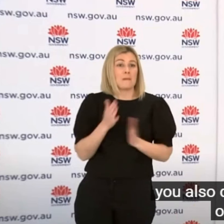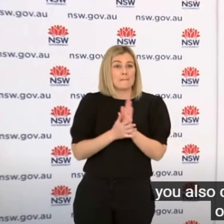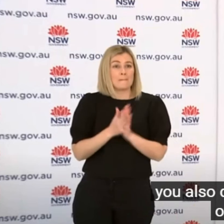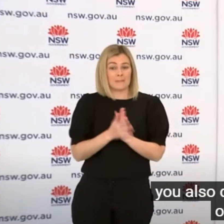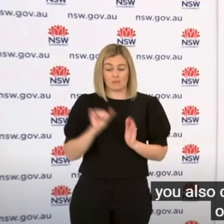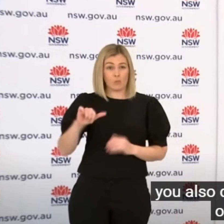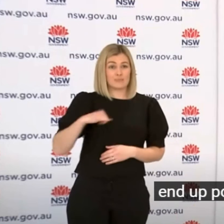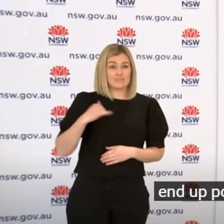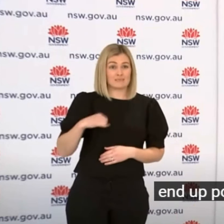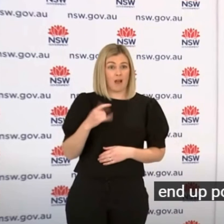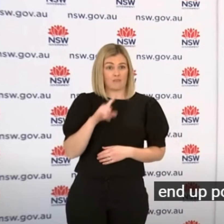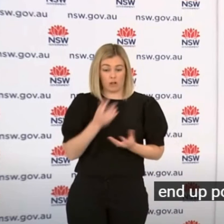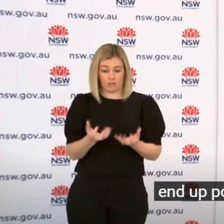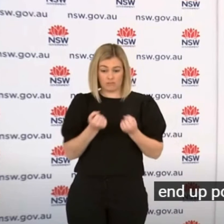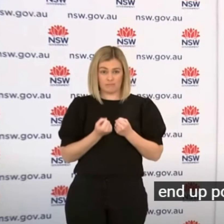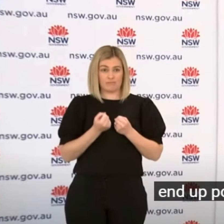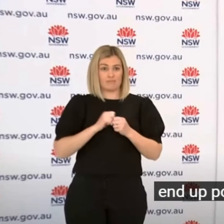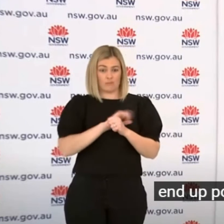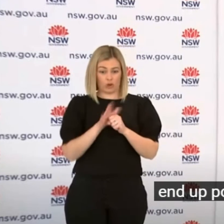positive. And I think it was the